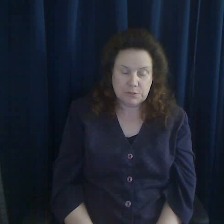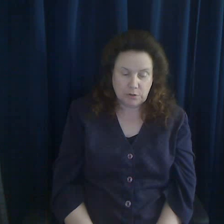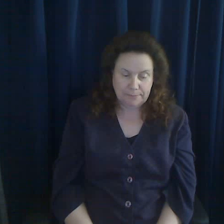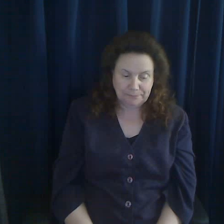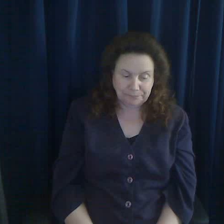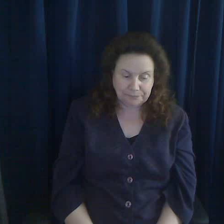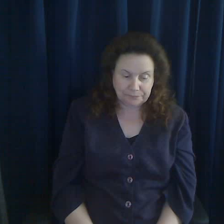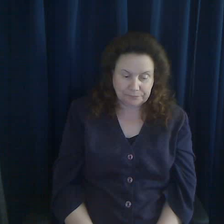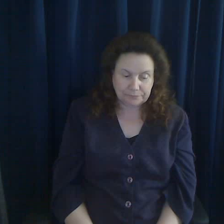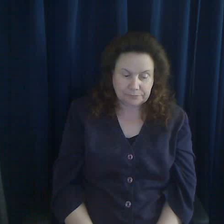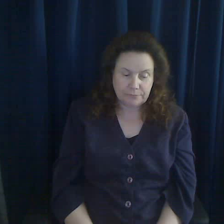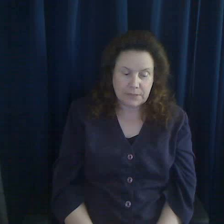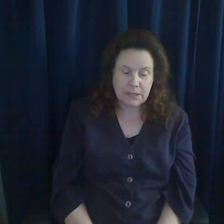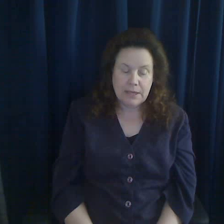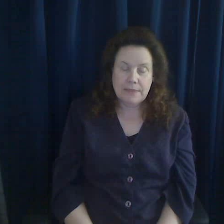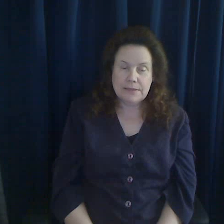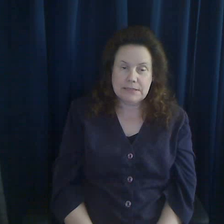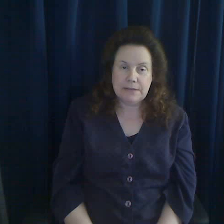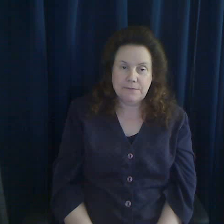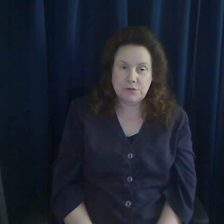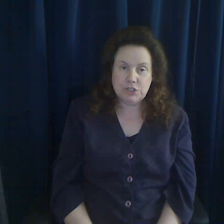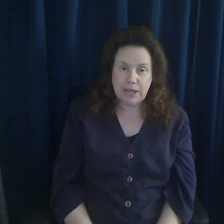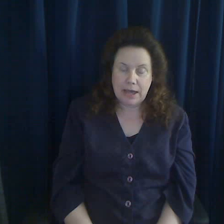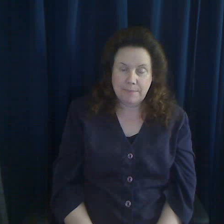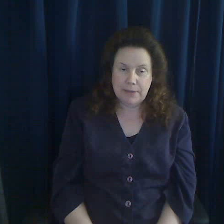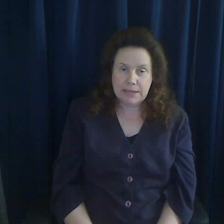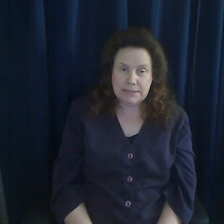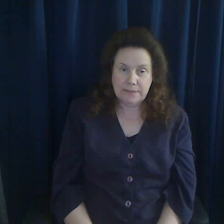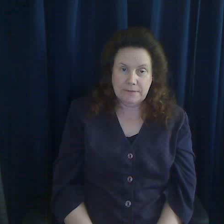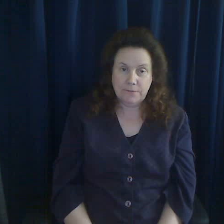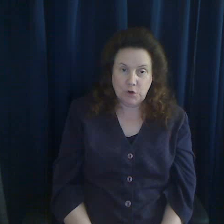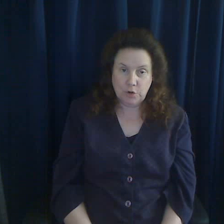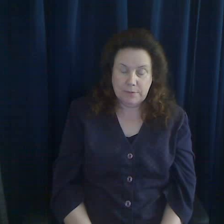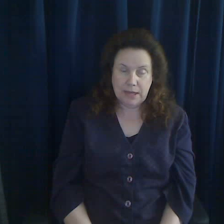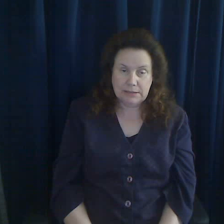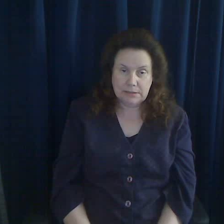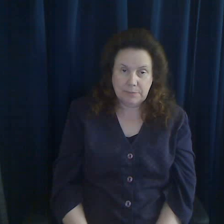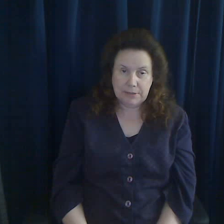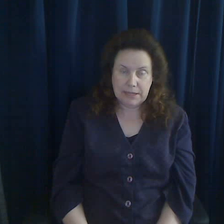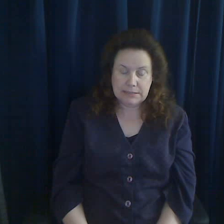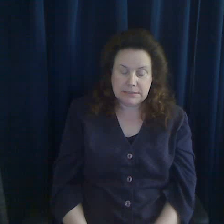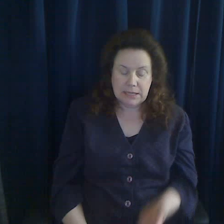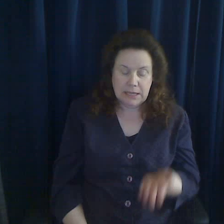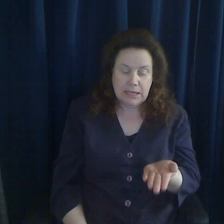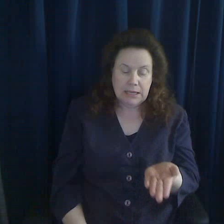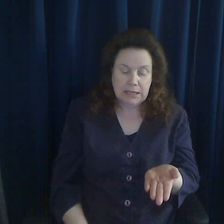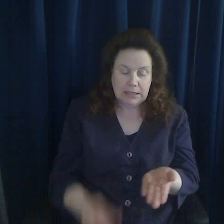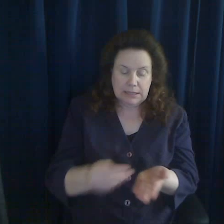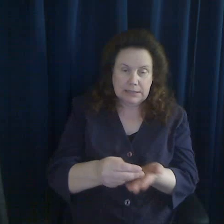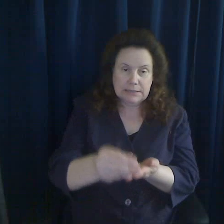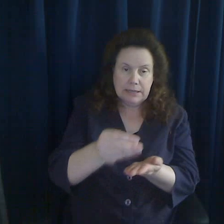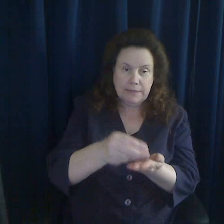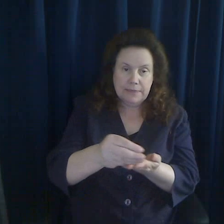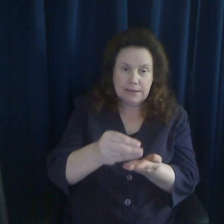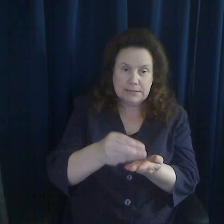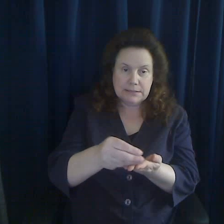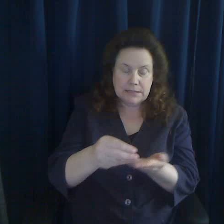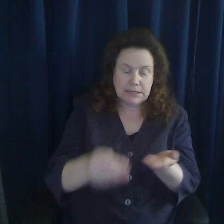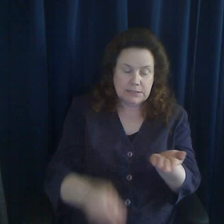store. The sign for shop, as in the verb, not a place, is like this. So